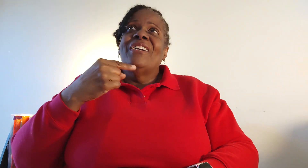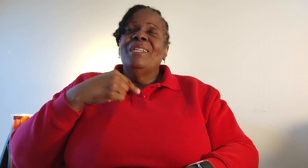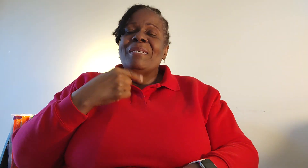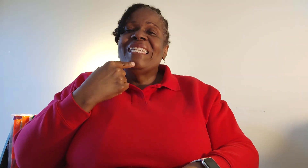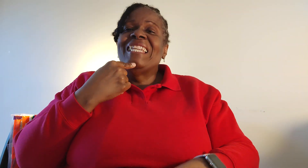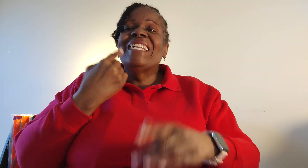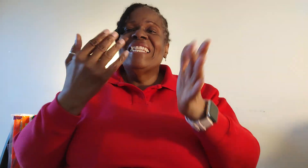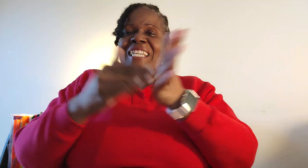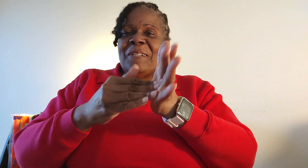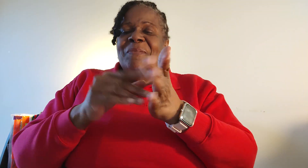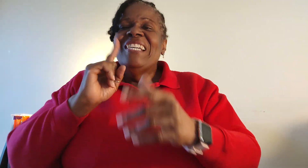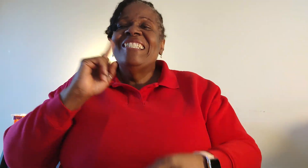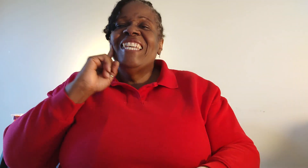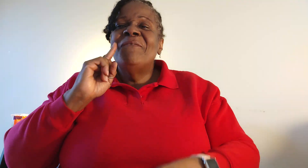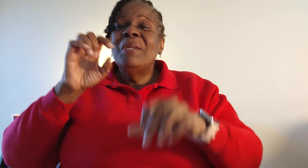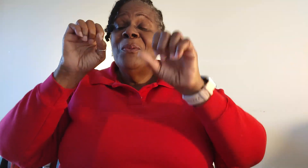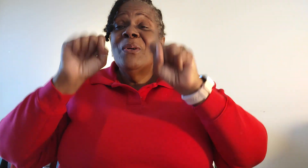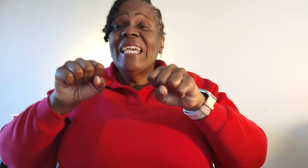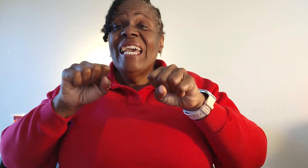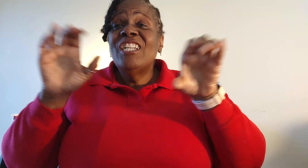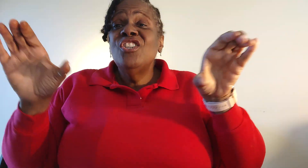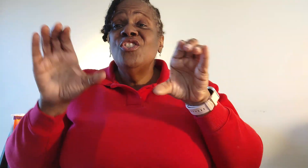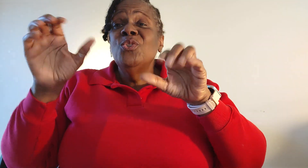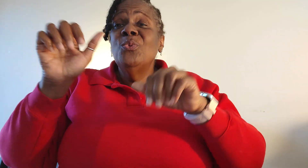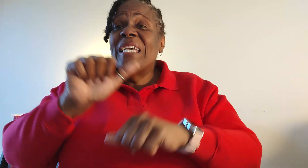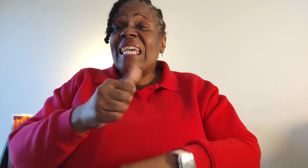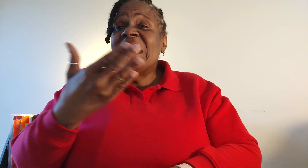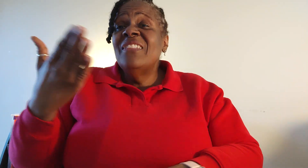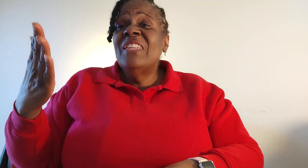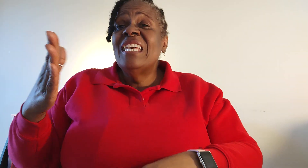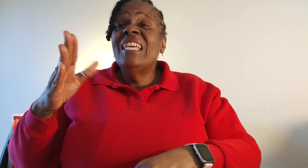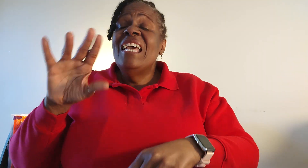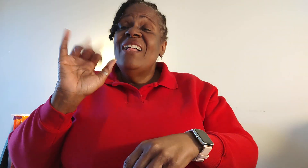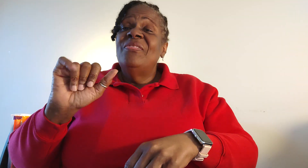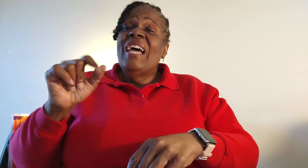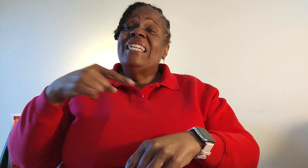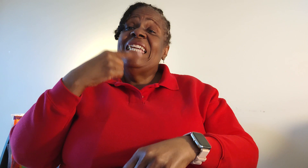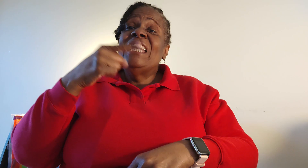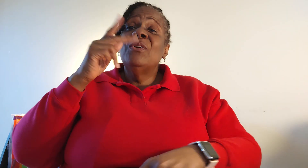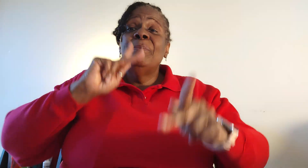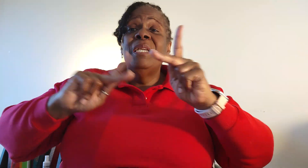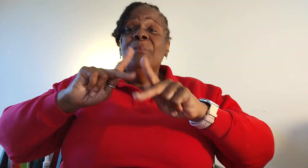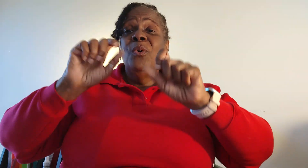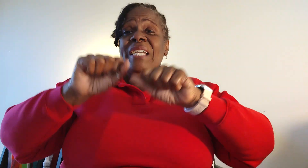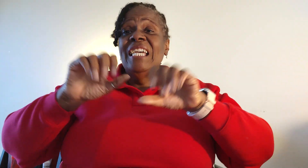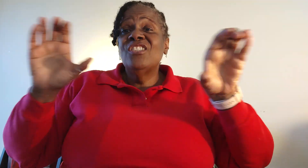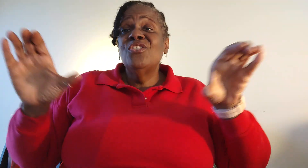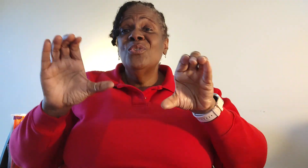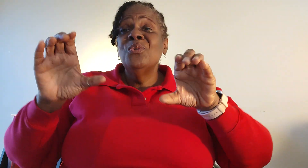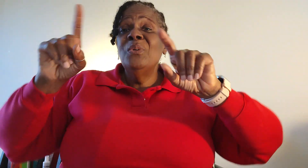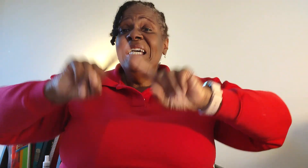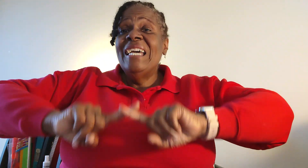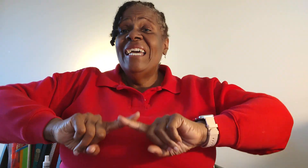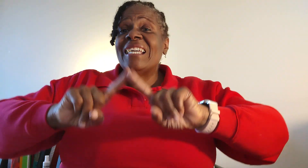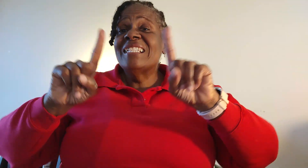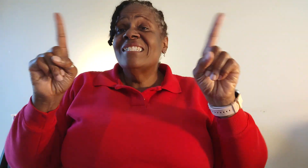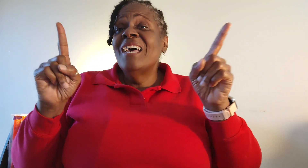me say that again. Deaf people can do anything that hearing people can do,